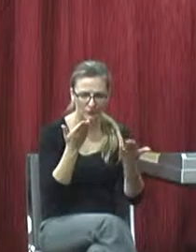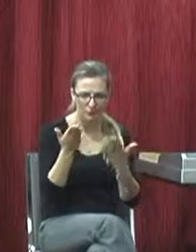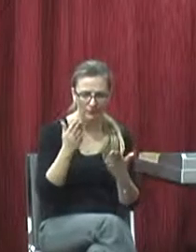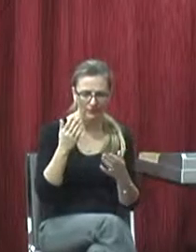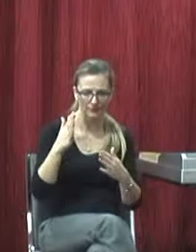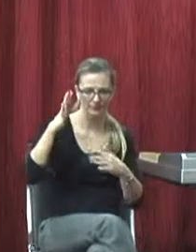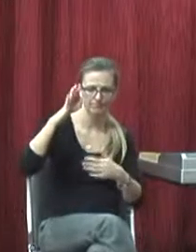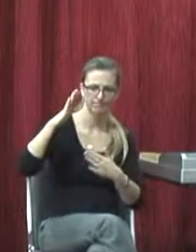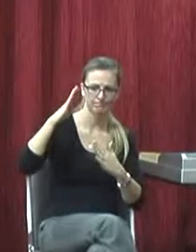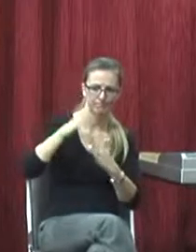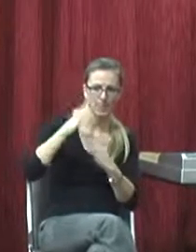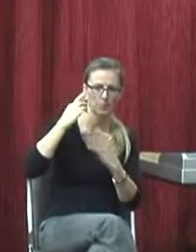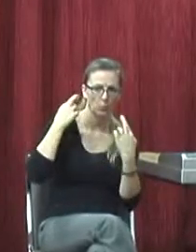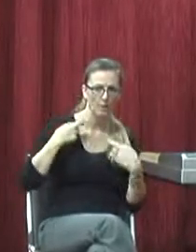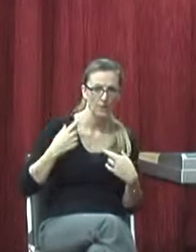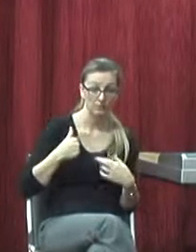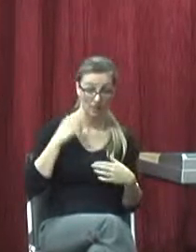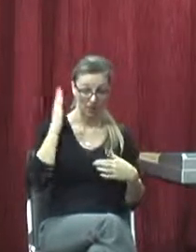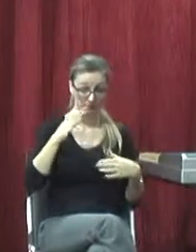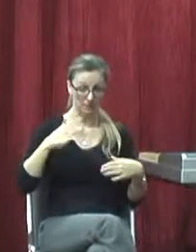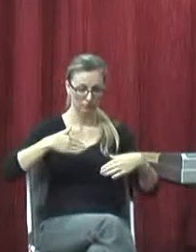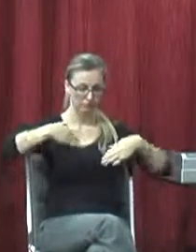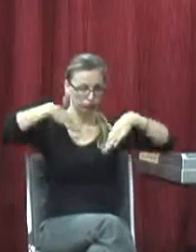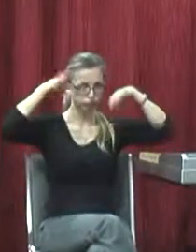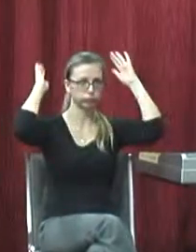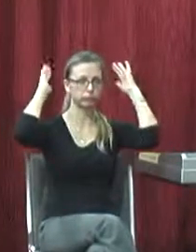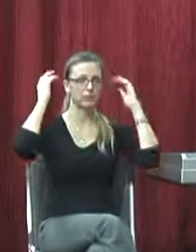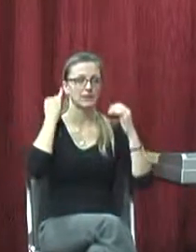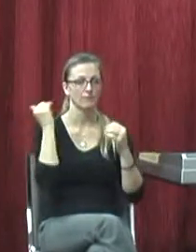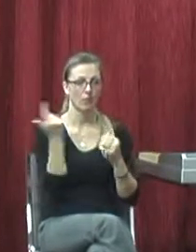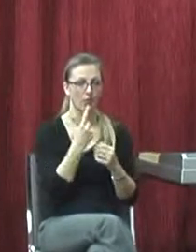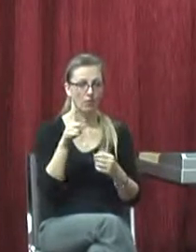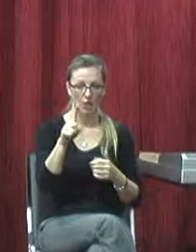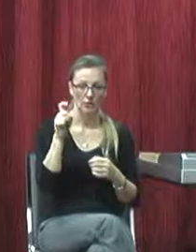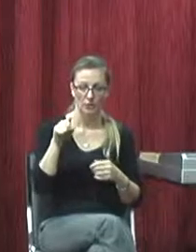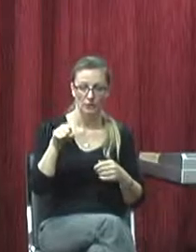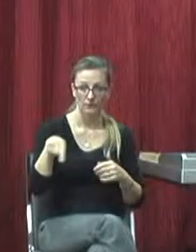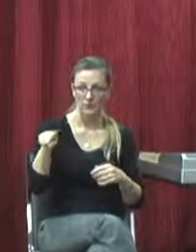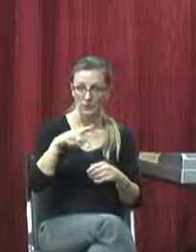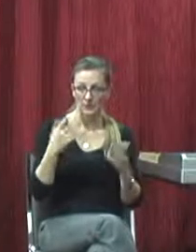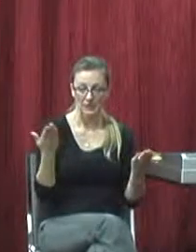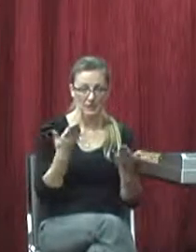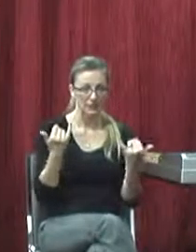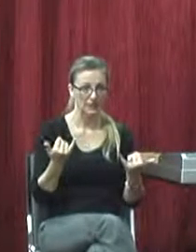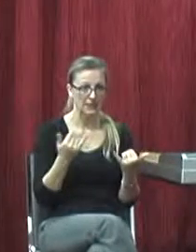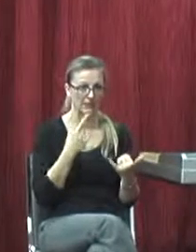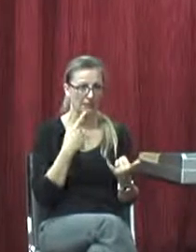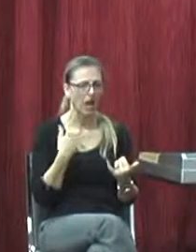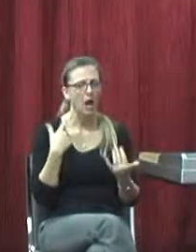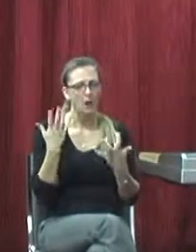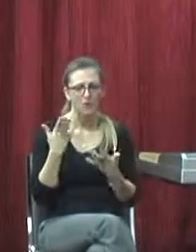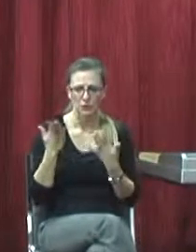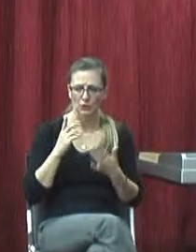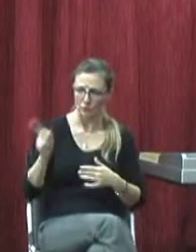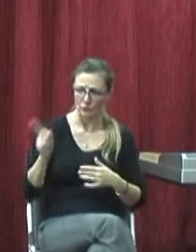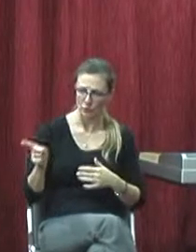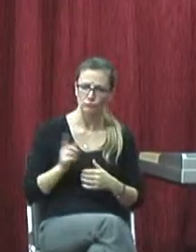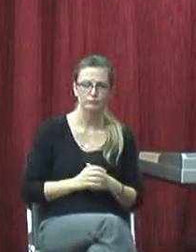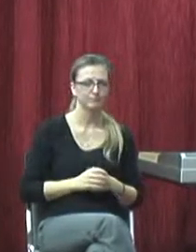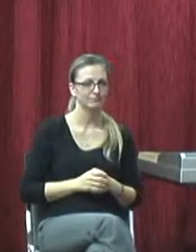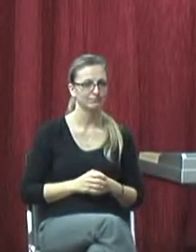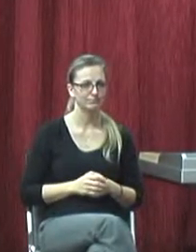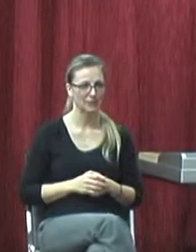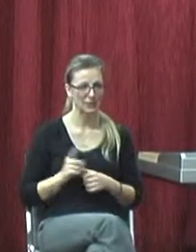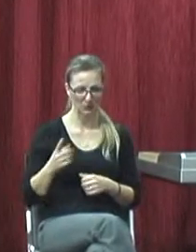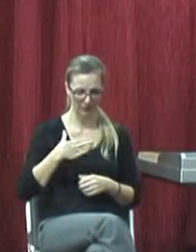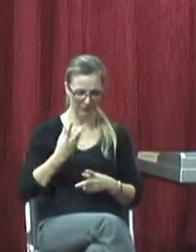senior rabbi. I would be overwhelmed if all 100 of you here today all said, I want to serve, and you have to be my